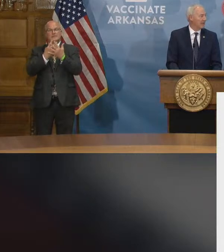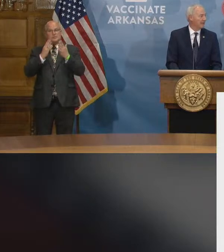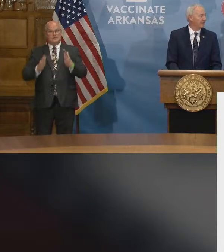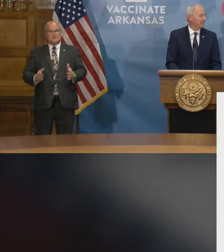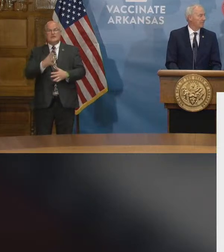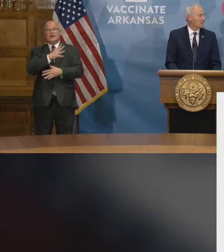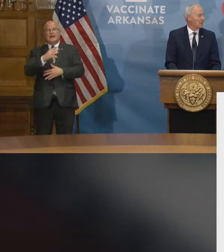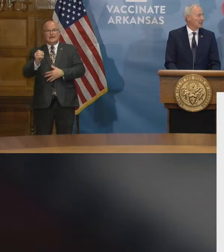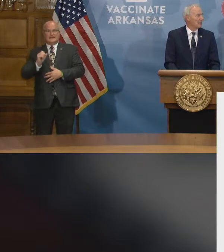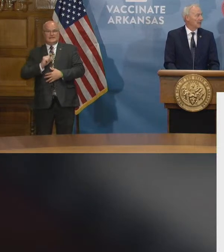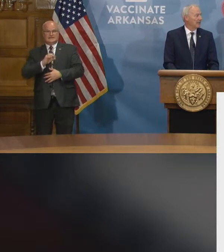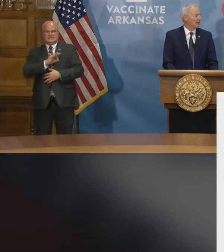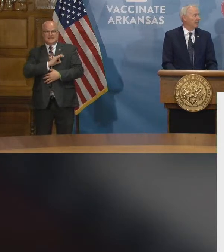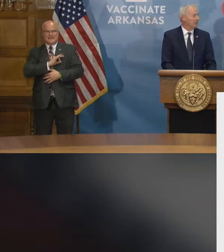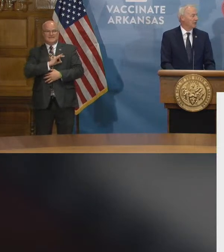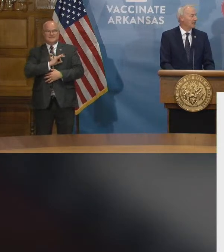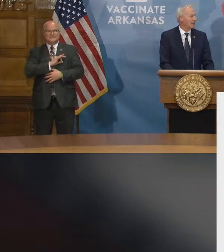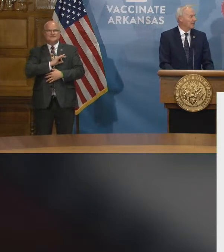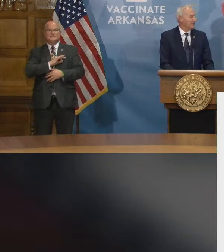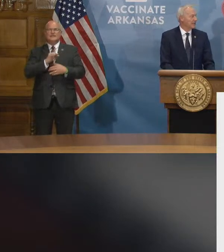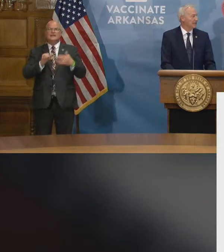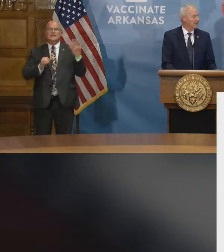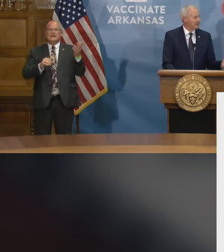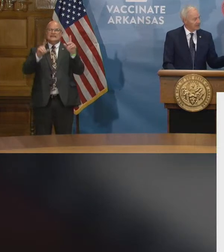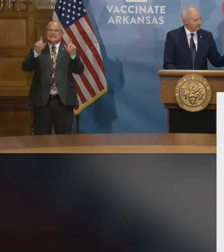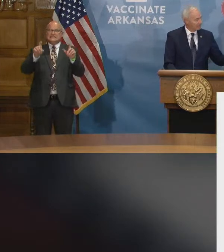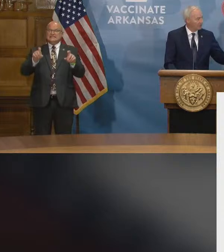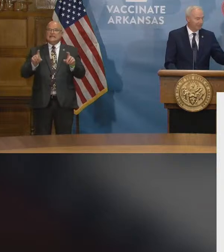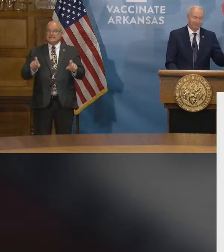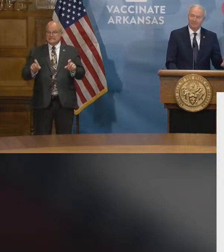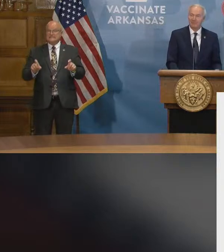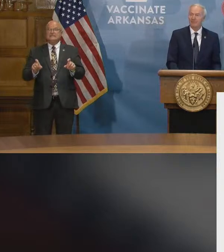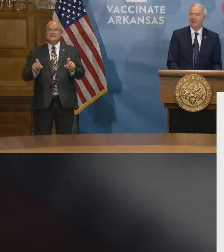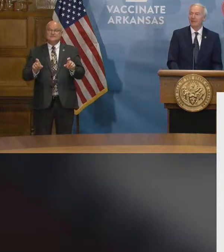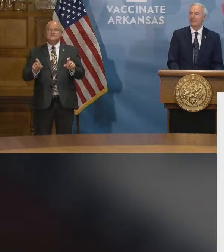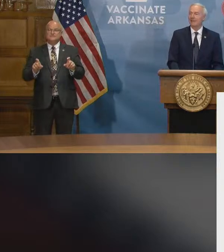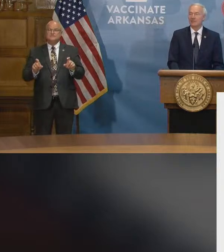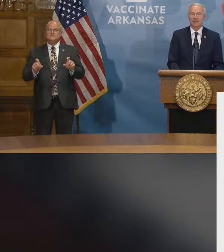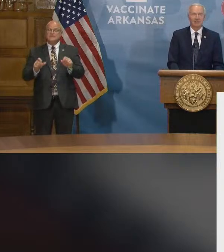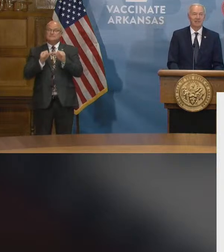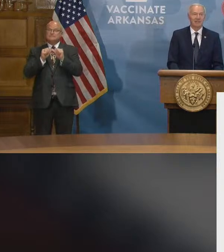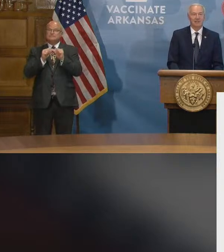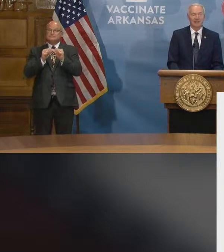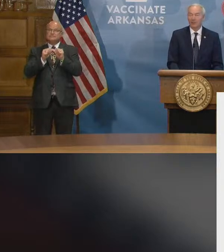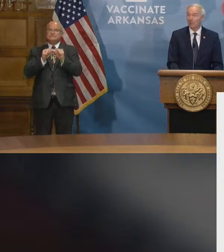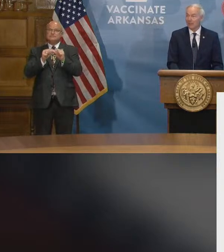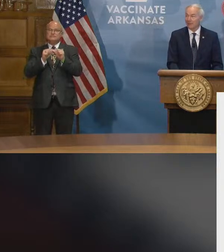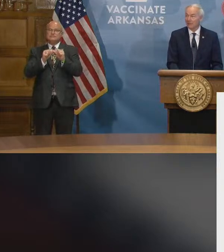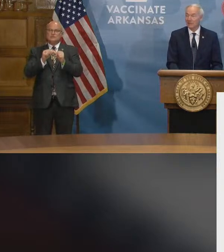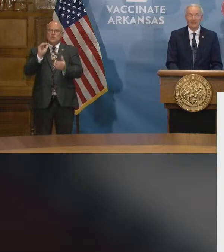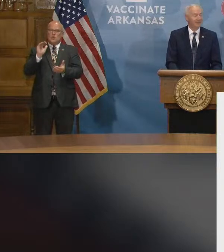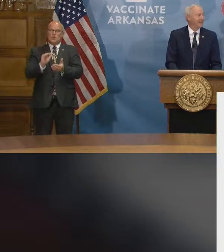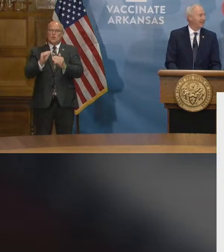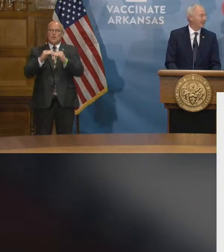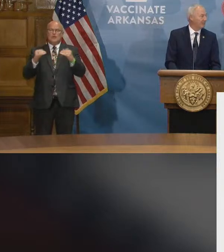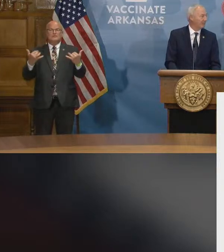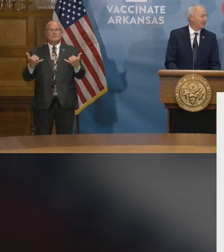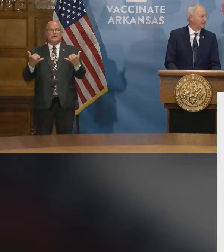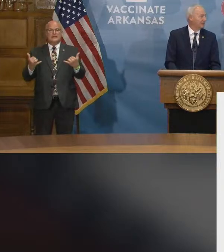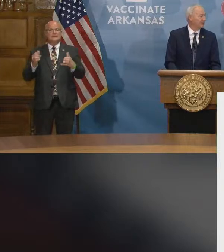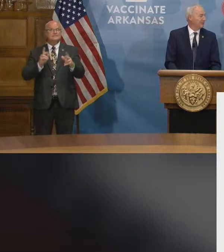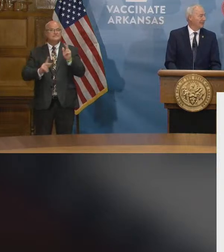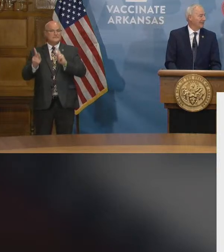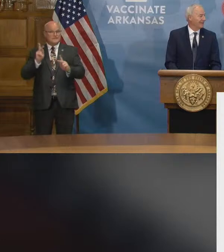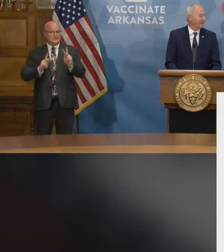and the staff. If you look at our testing, it's fairly consistent. It's at a low level.